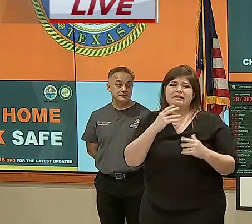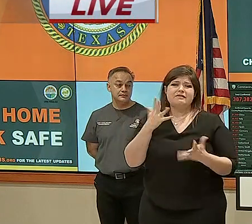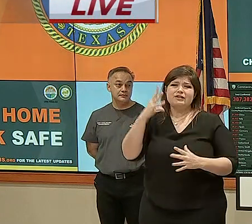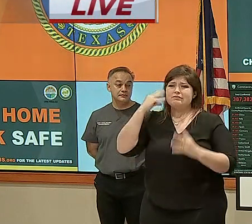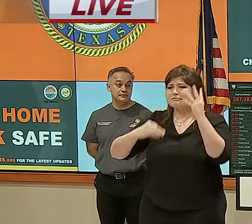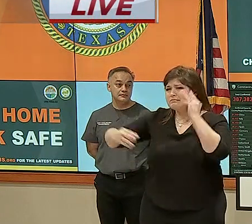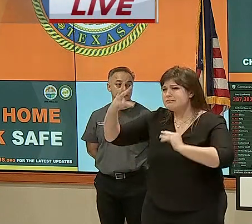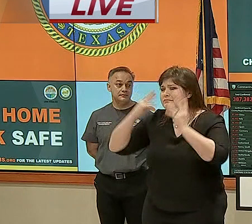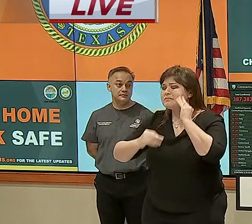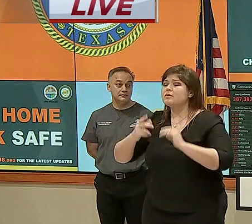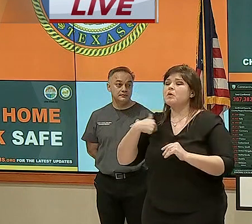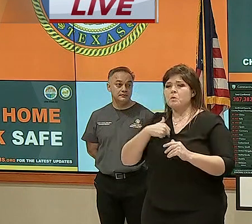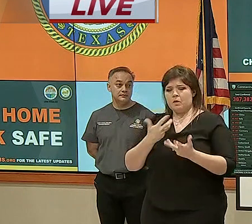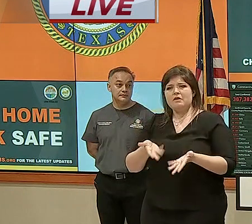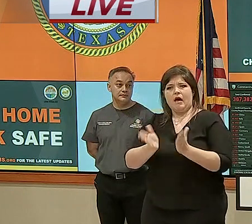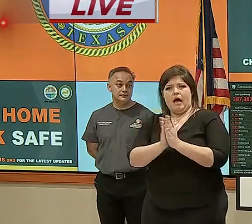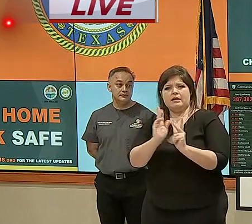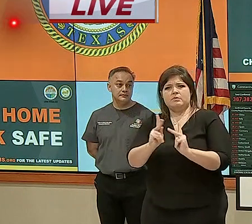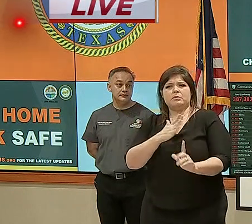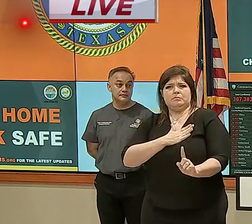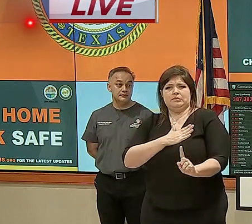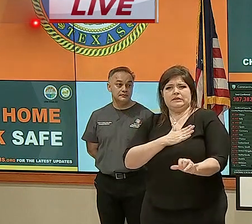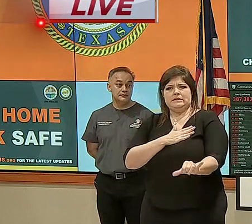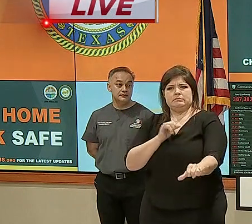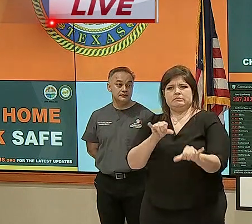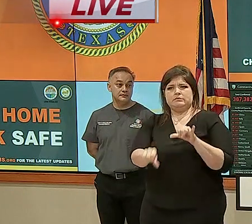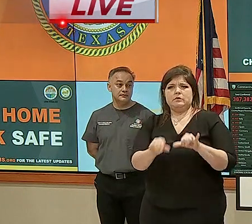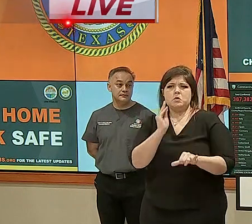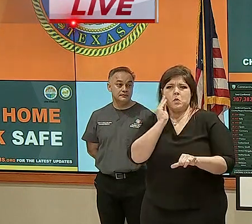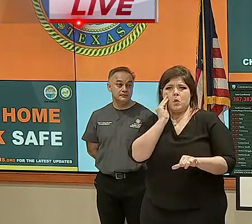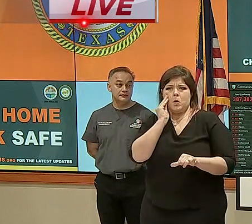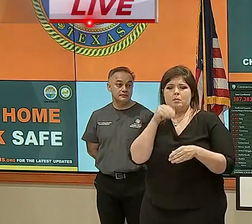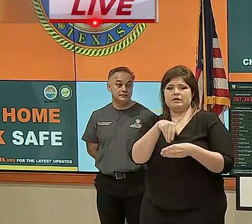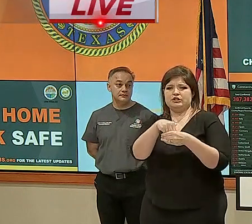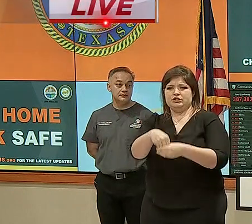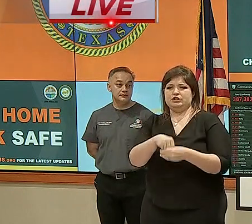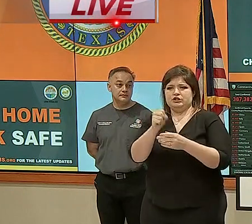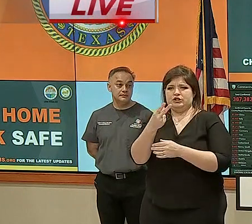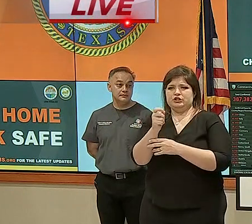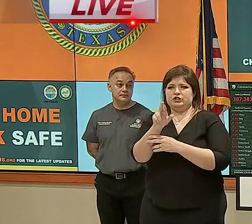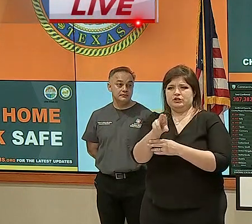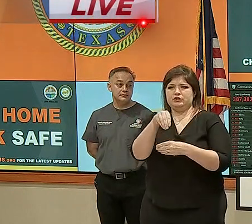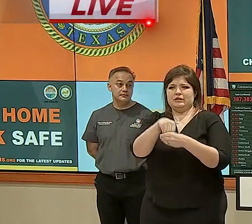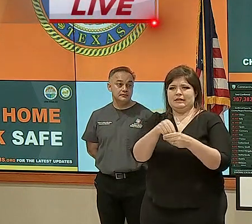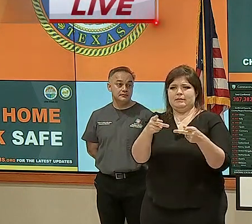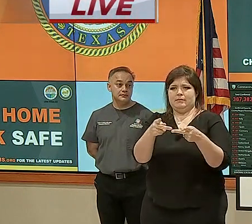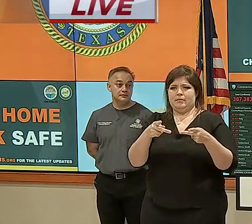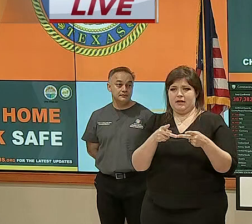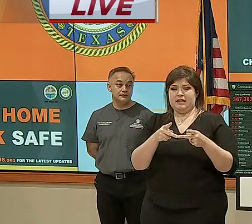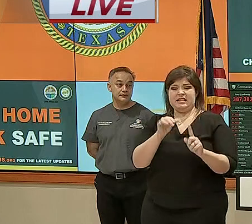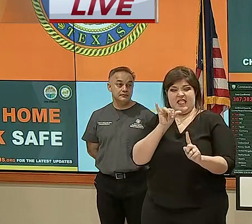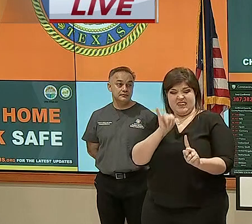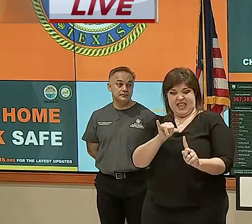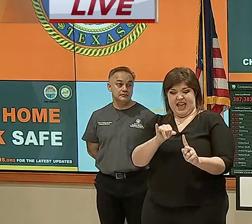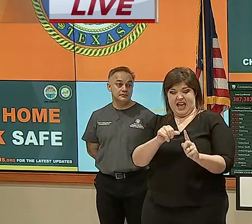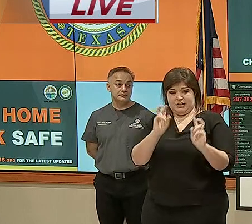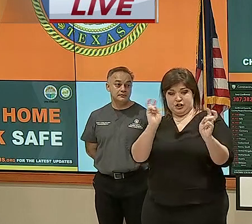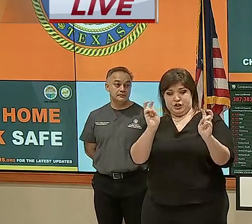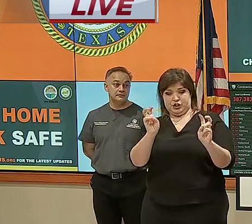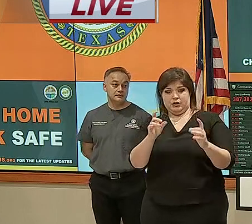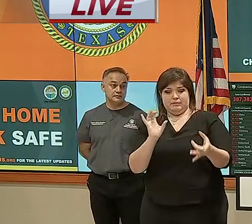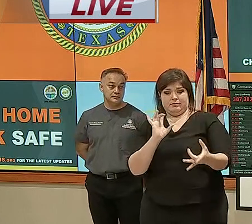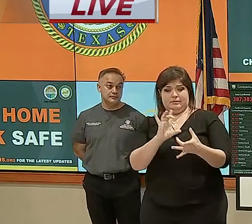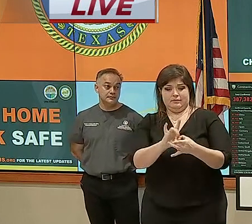terminology, shelter in place, should be reserved for shootings, explosions, major storm events,